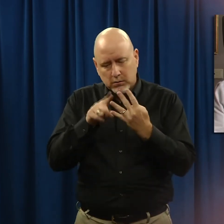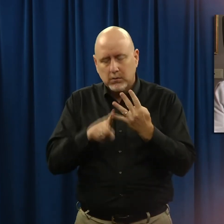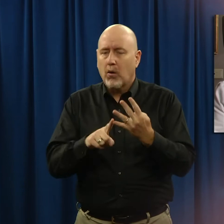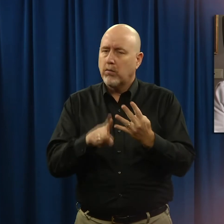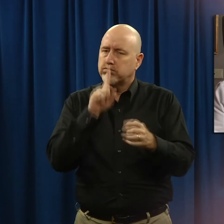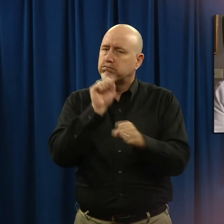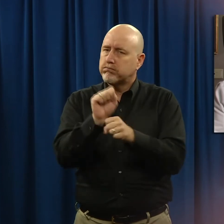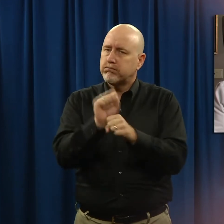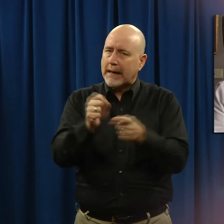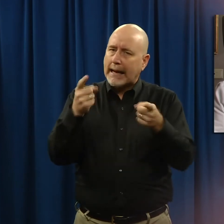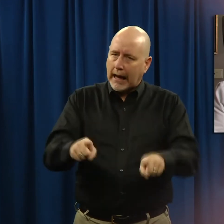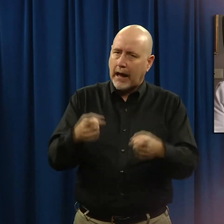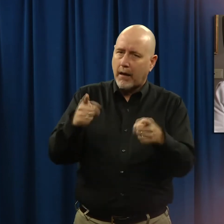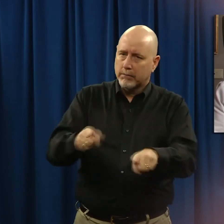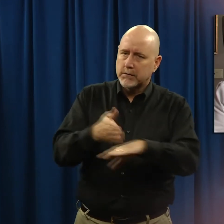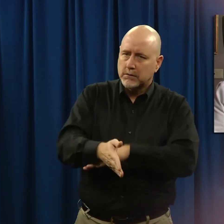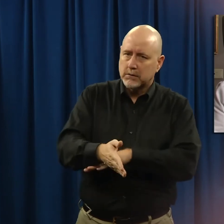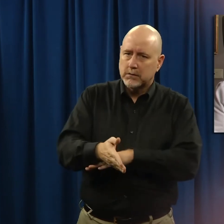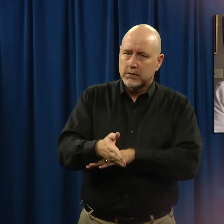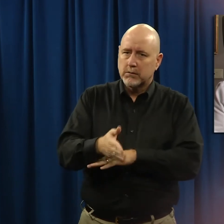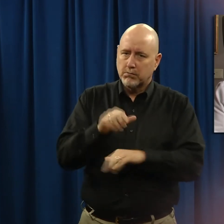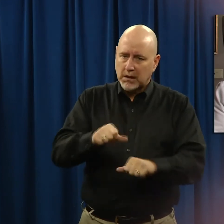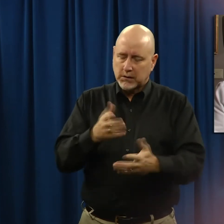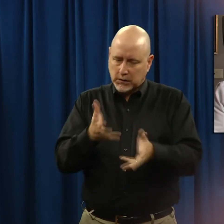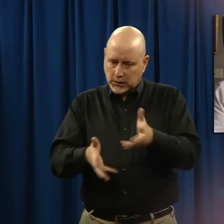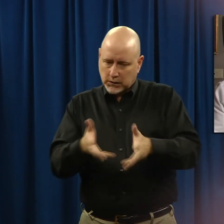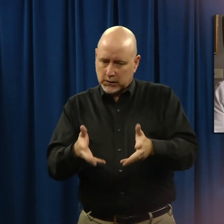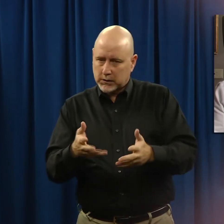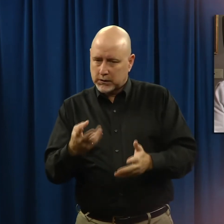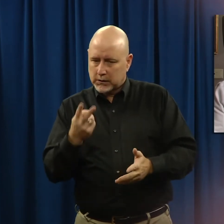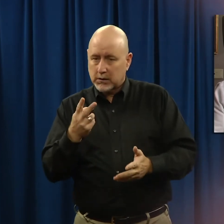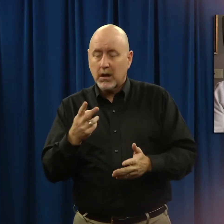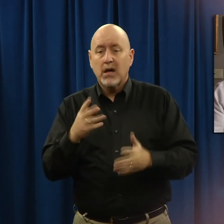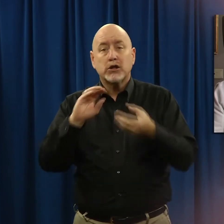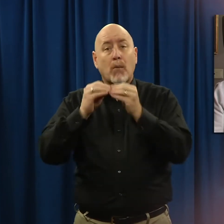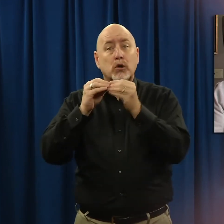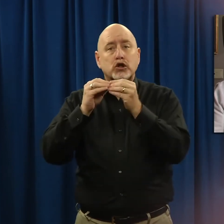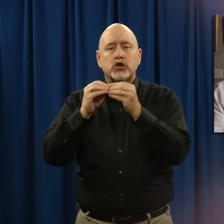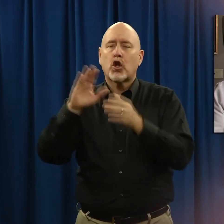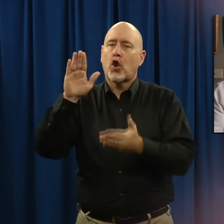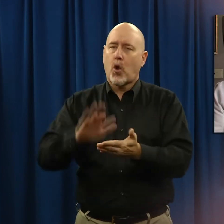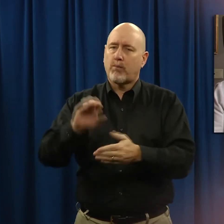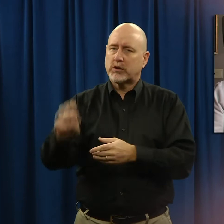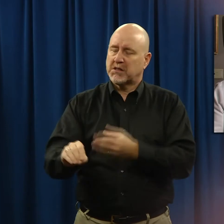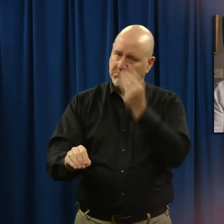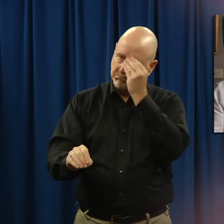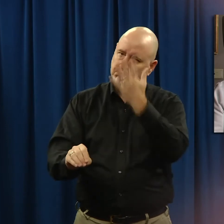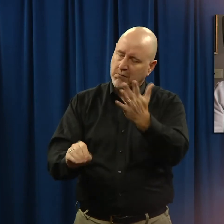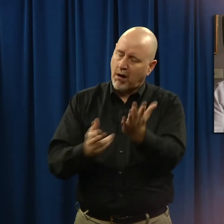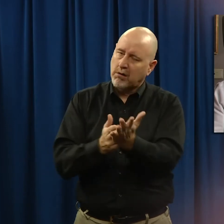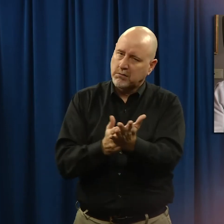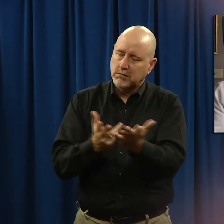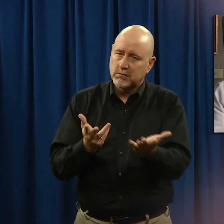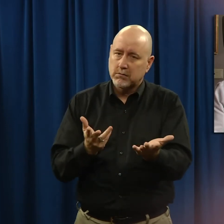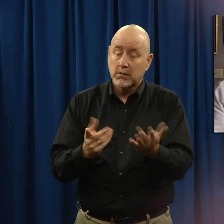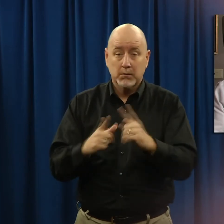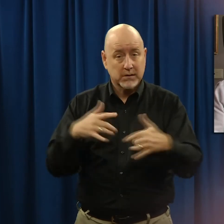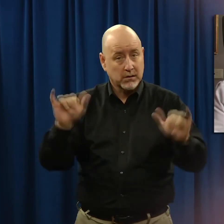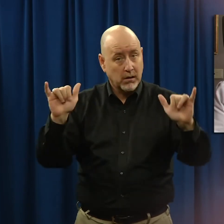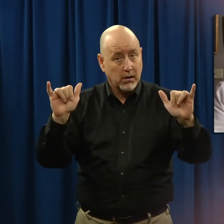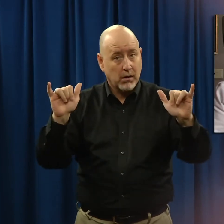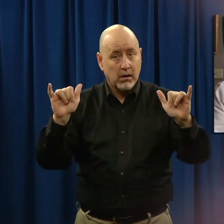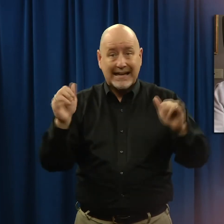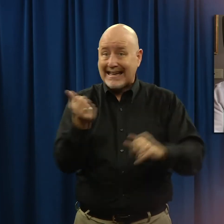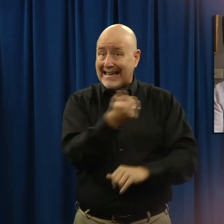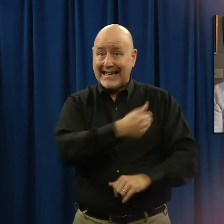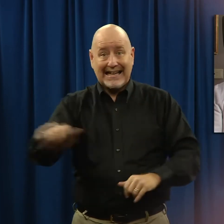definite immediate issues that have to be dealt with. Statistically, they're not very high, to be perfectly honest, but in